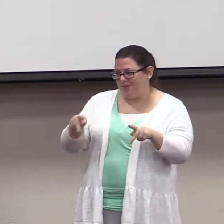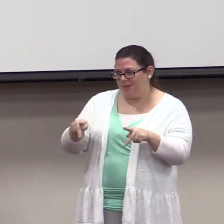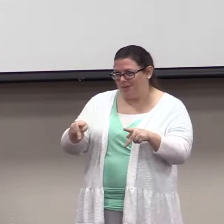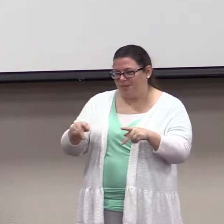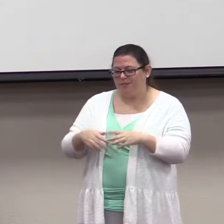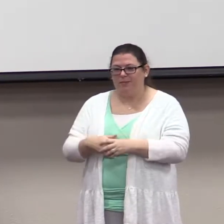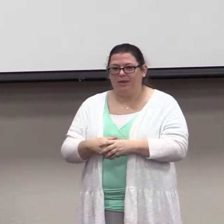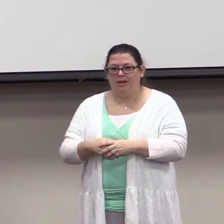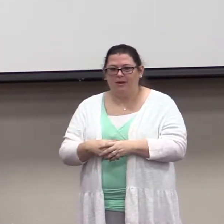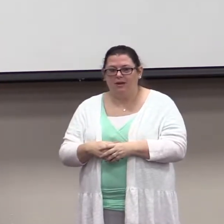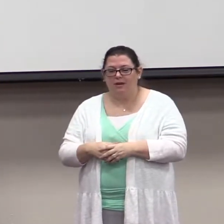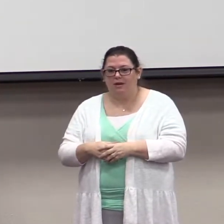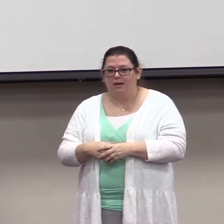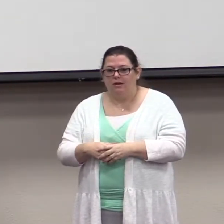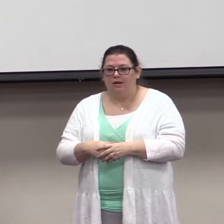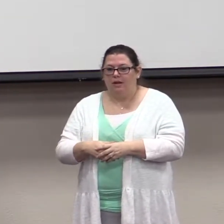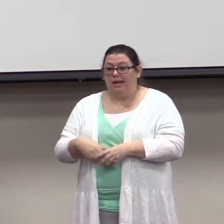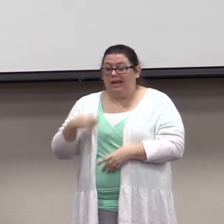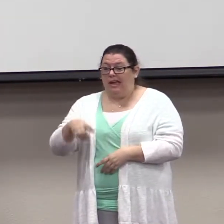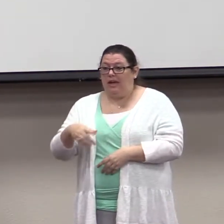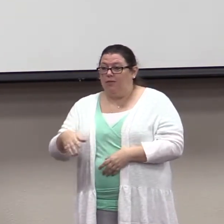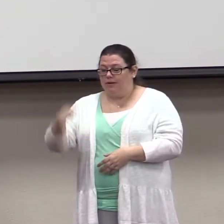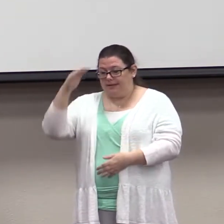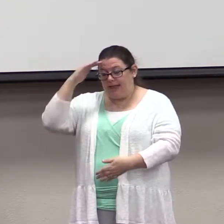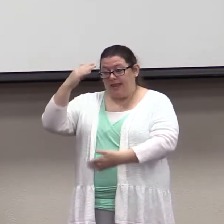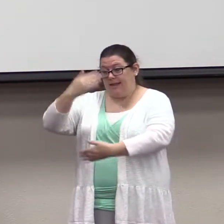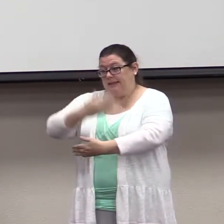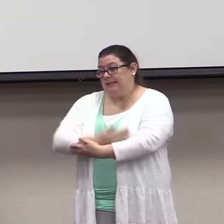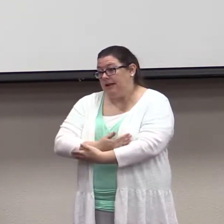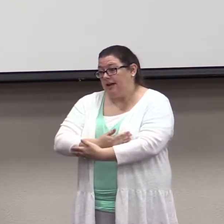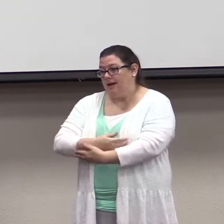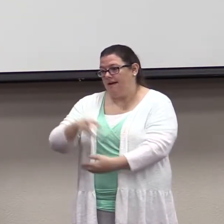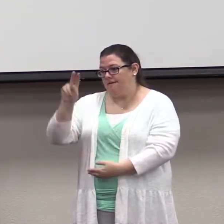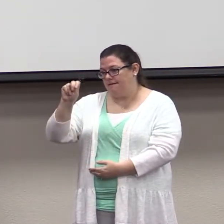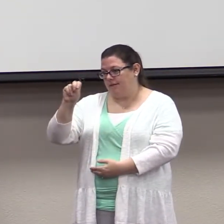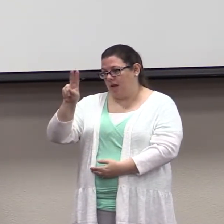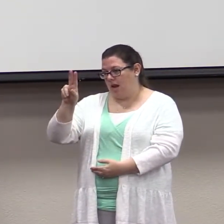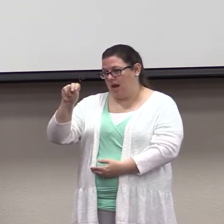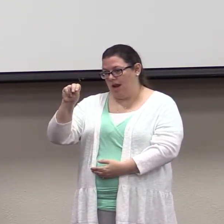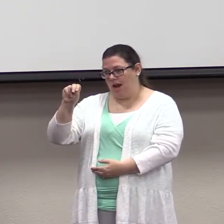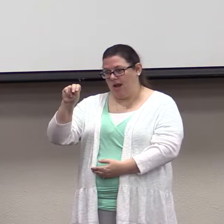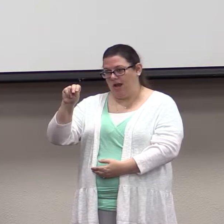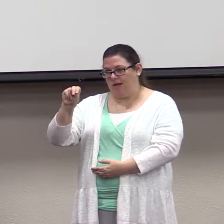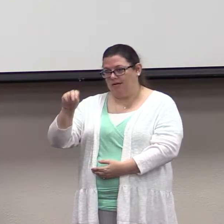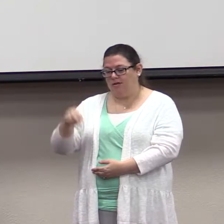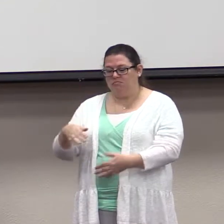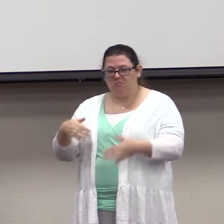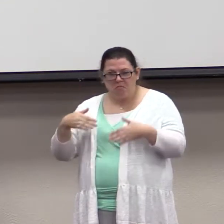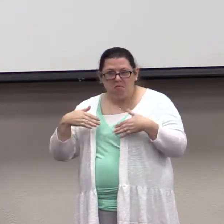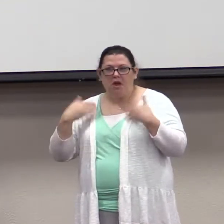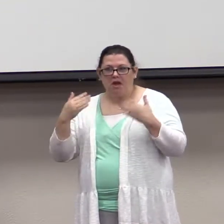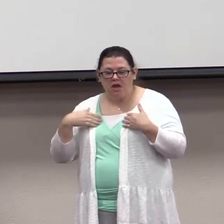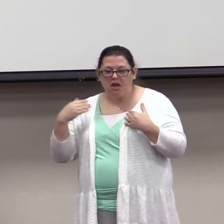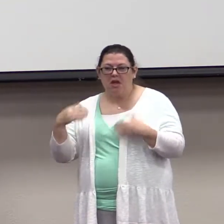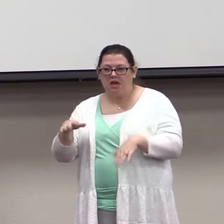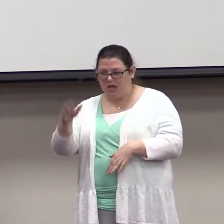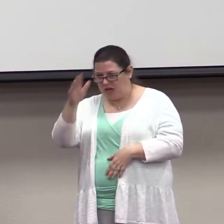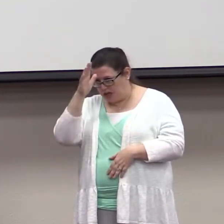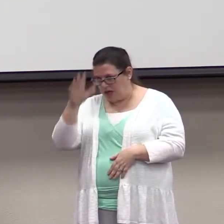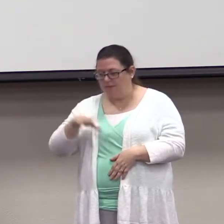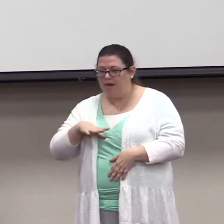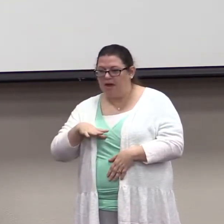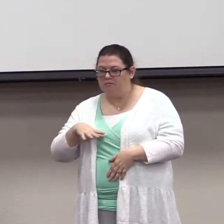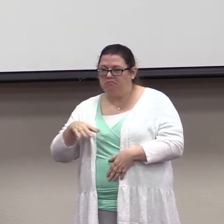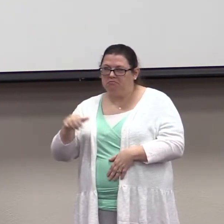of Exodus that he was the son of none, and a young man by their standards. probably about 40 years old if he was